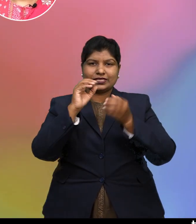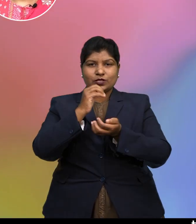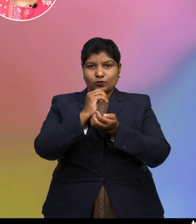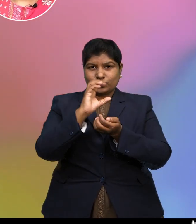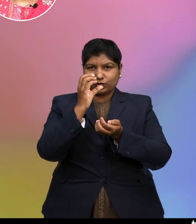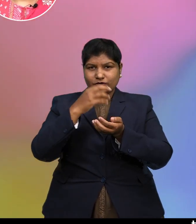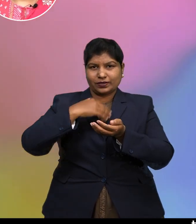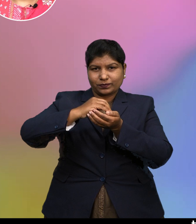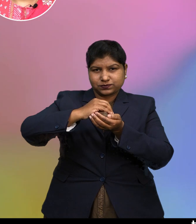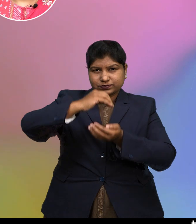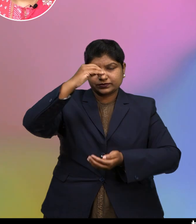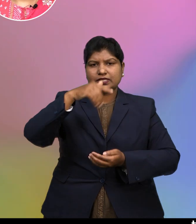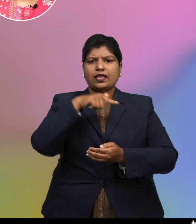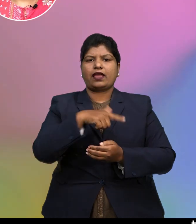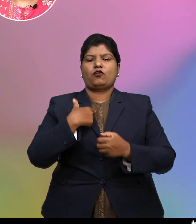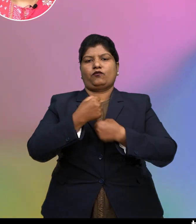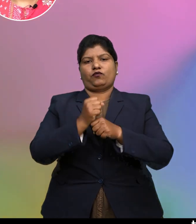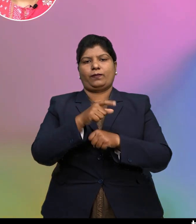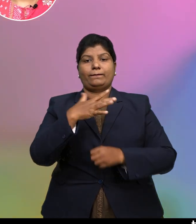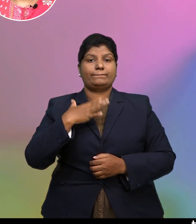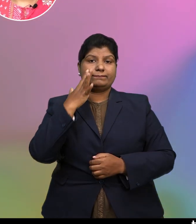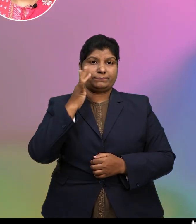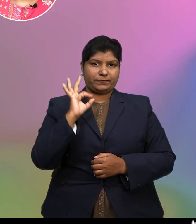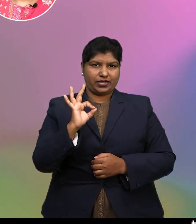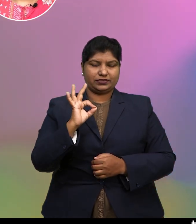forming the major part of a